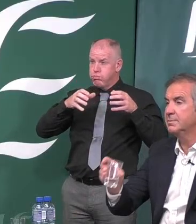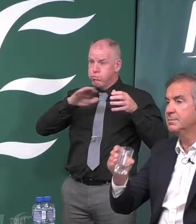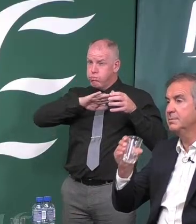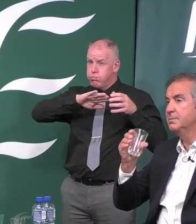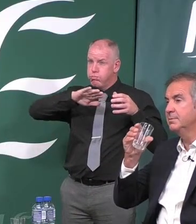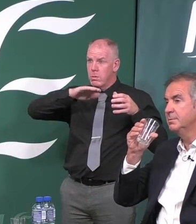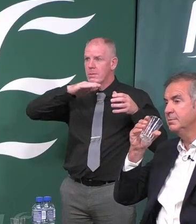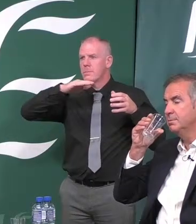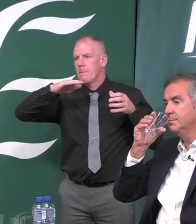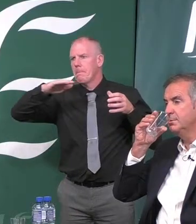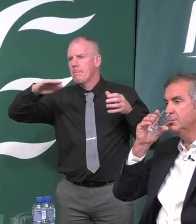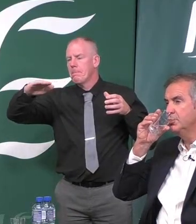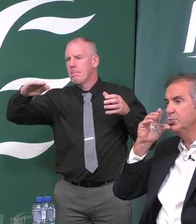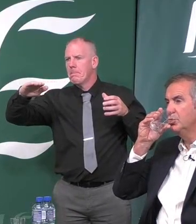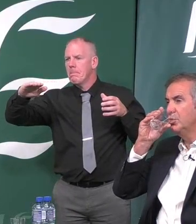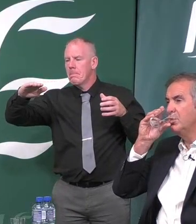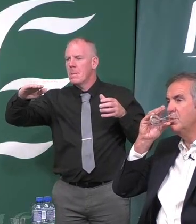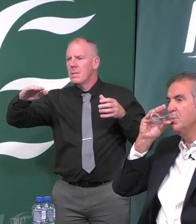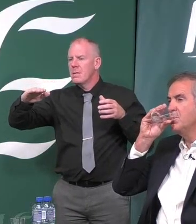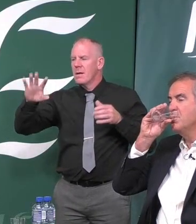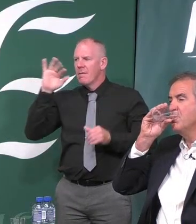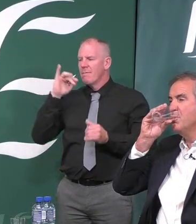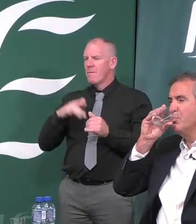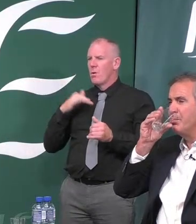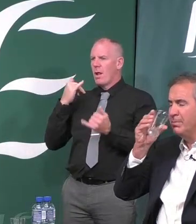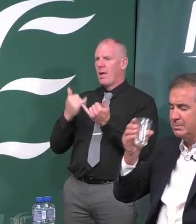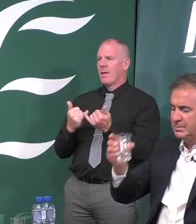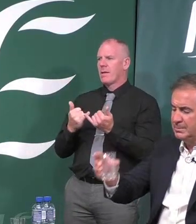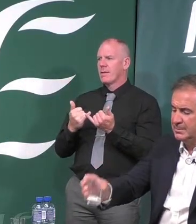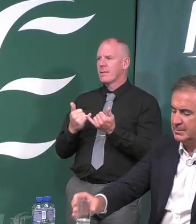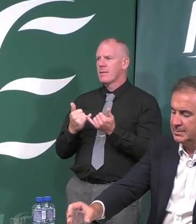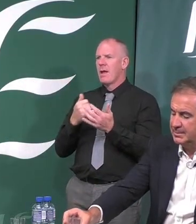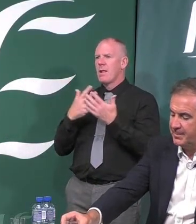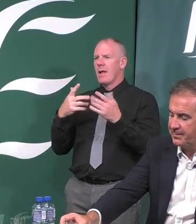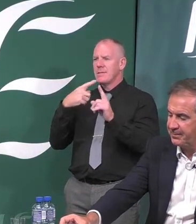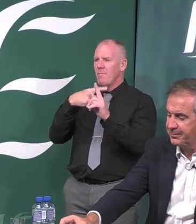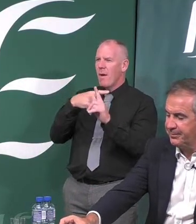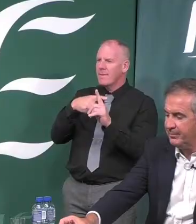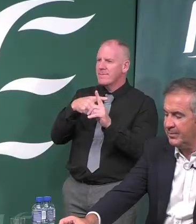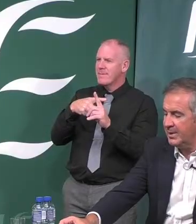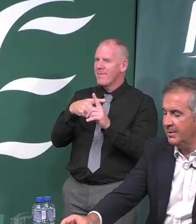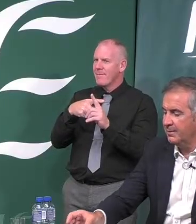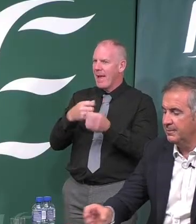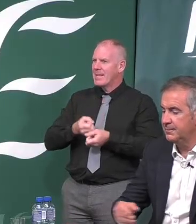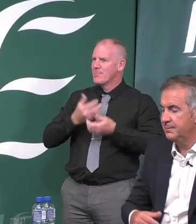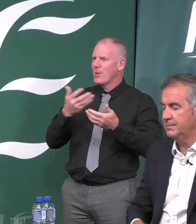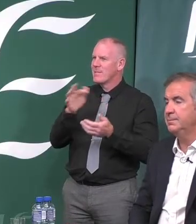numbers as well as in new infections, there was a great deal of optimism expressed last night at the NEFIT briefing as